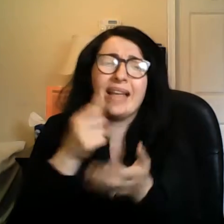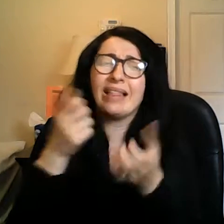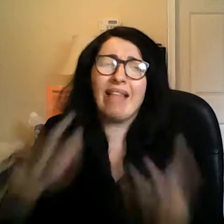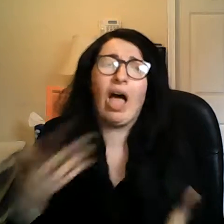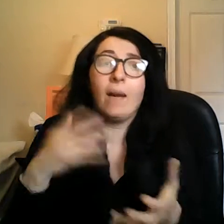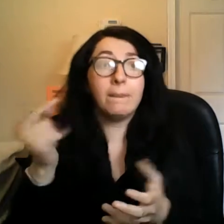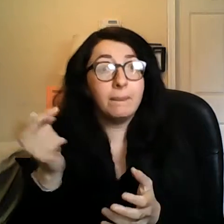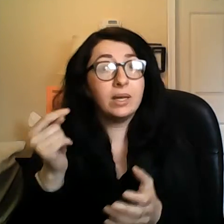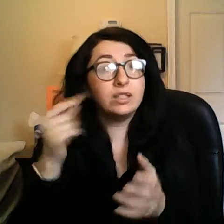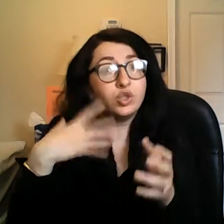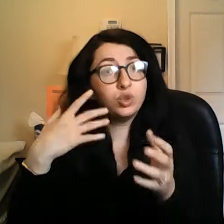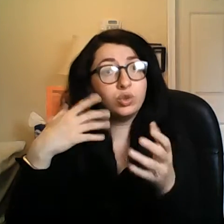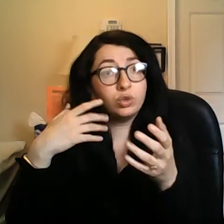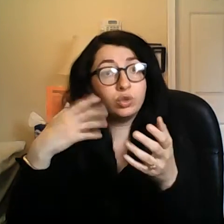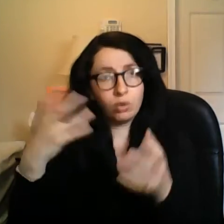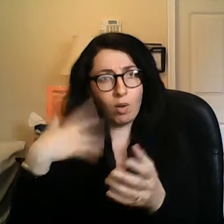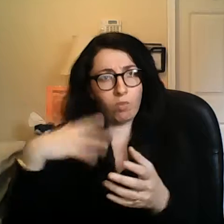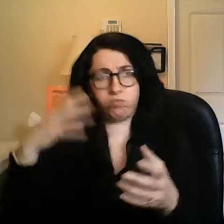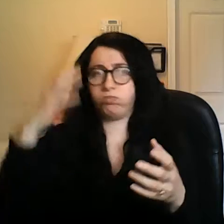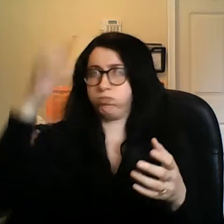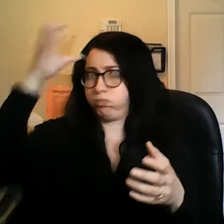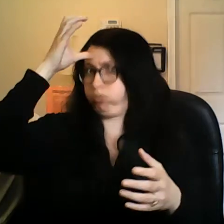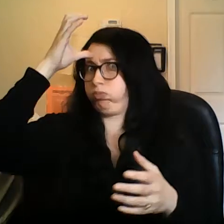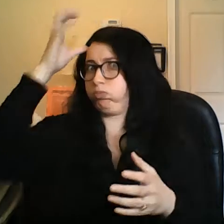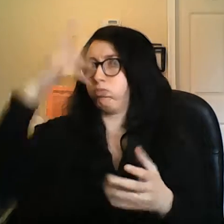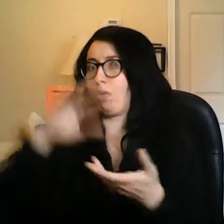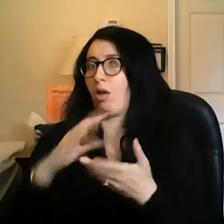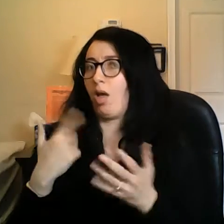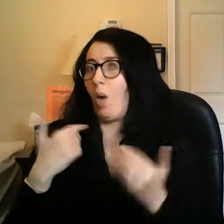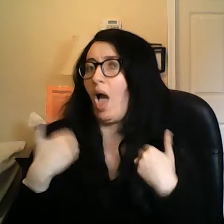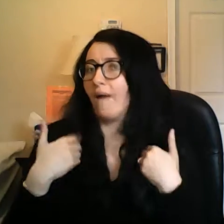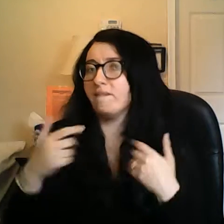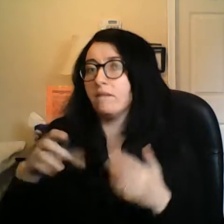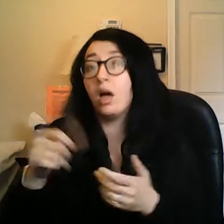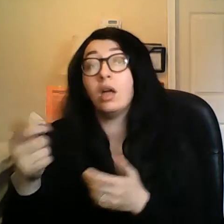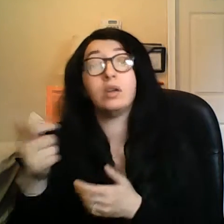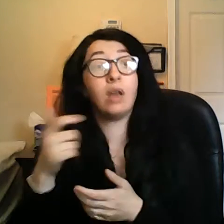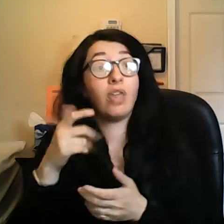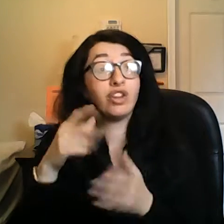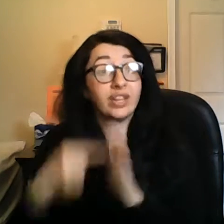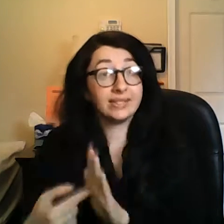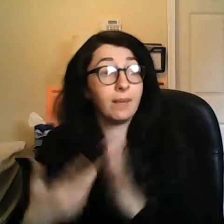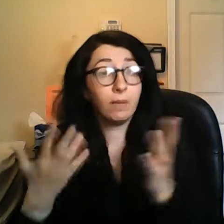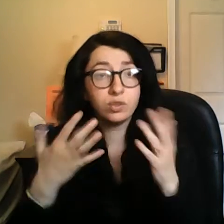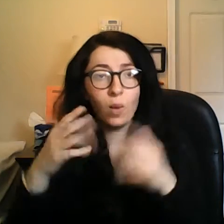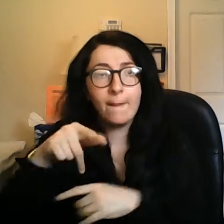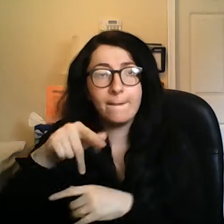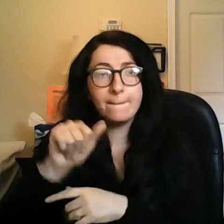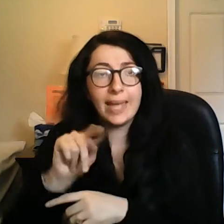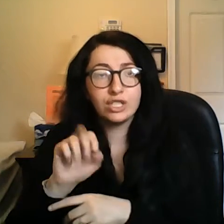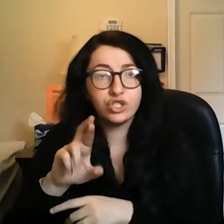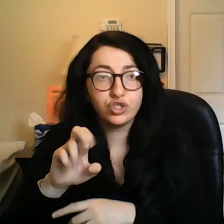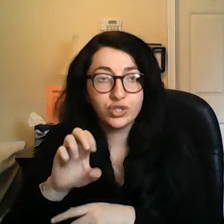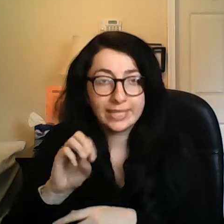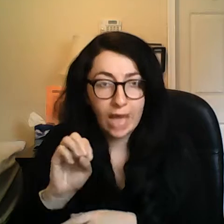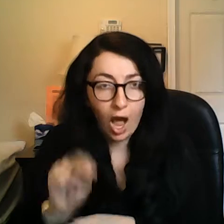of educational materials to choose from. So obviously one great example is Patreon. I, along with many other artists,